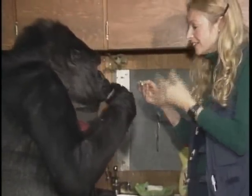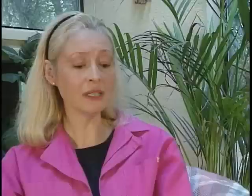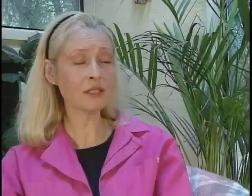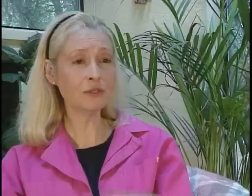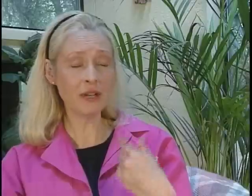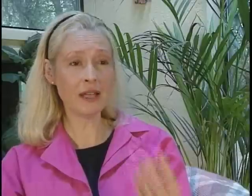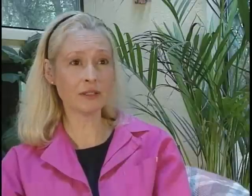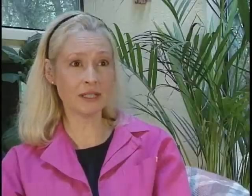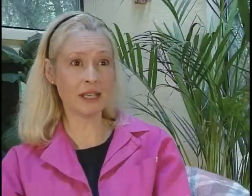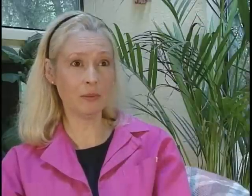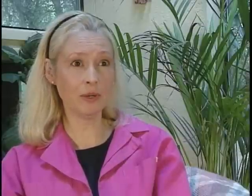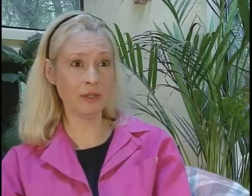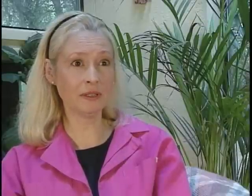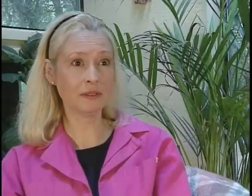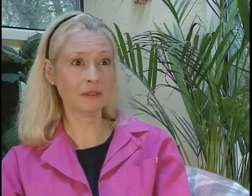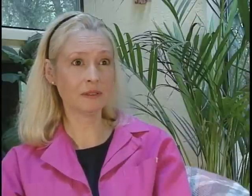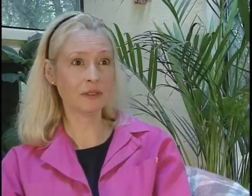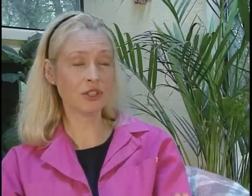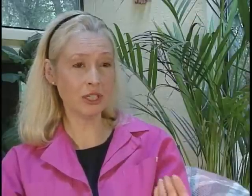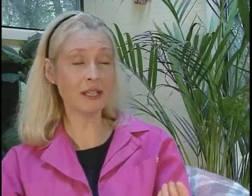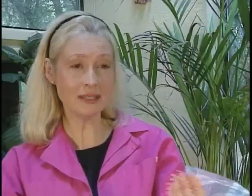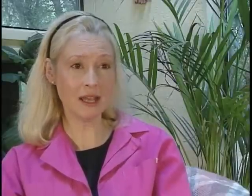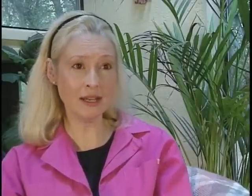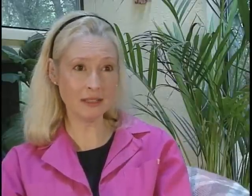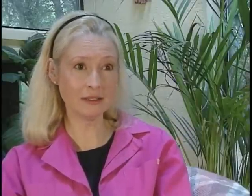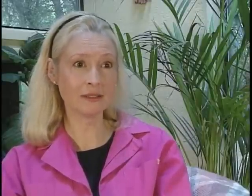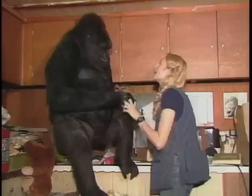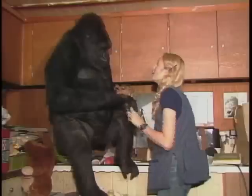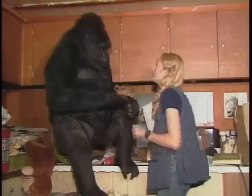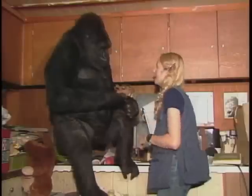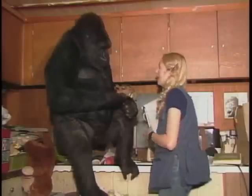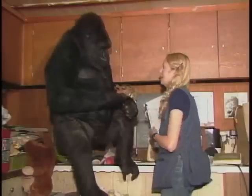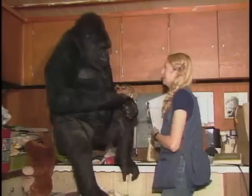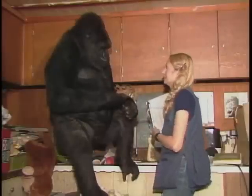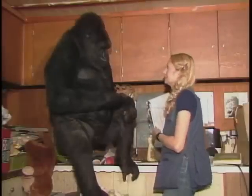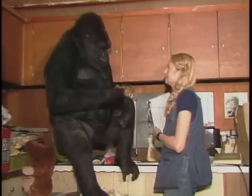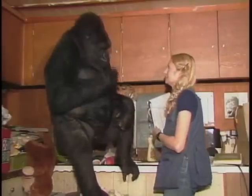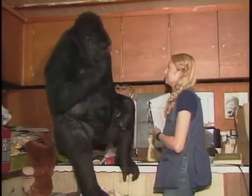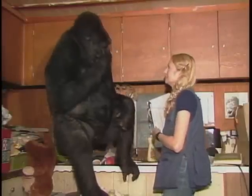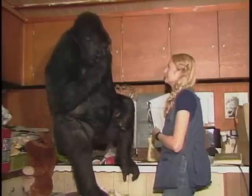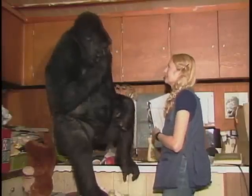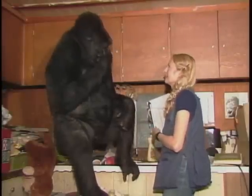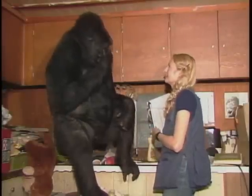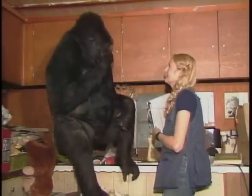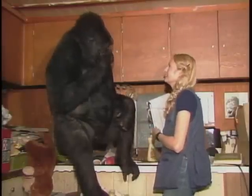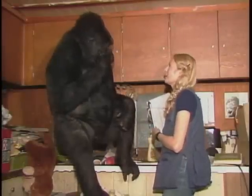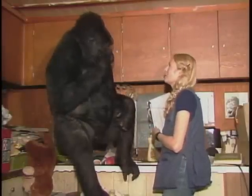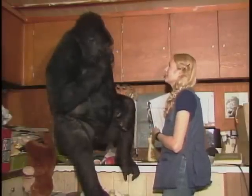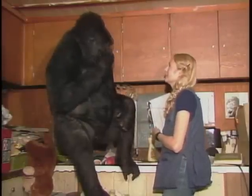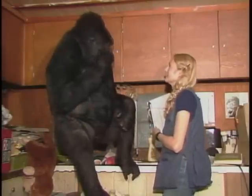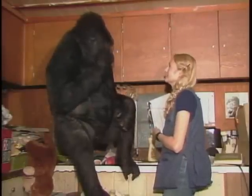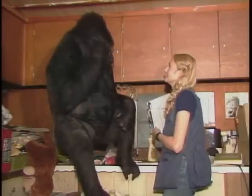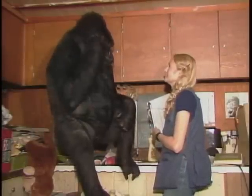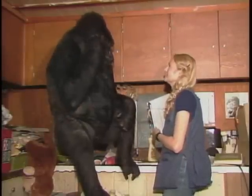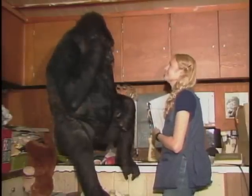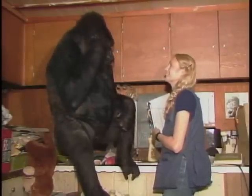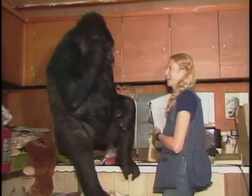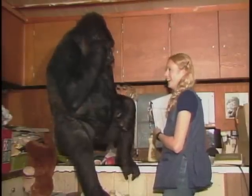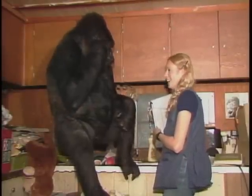So if we ask her to say a word, she can sign it. How about I? All right. How about ear? All right.